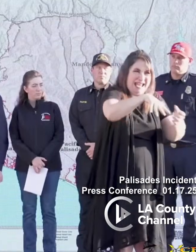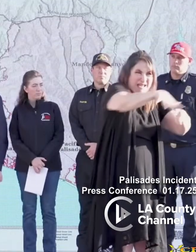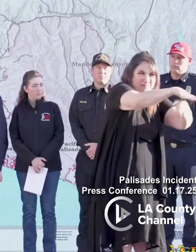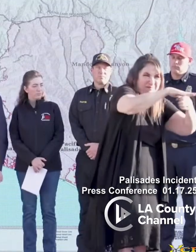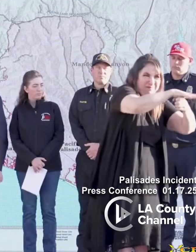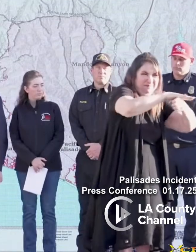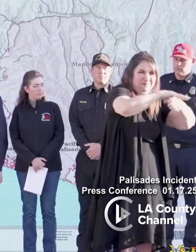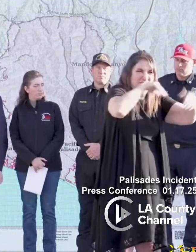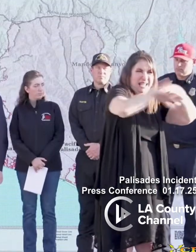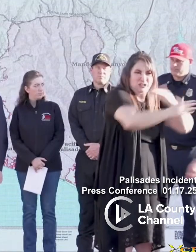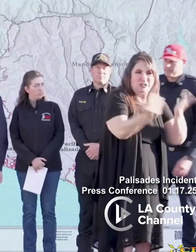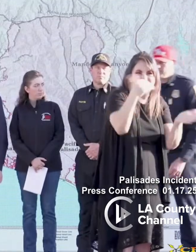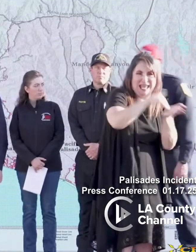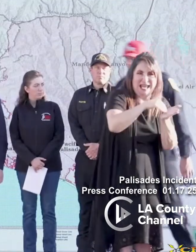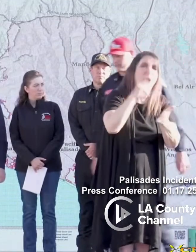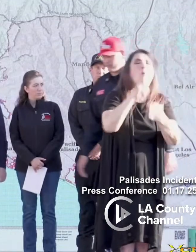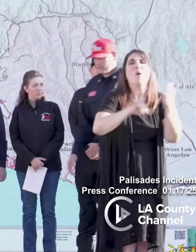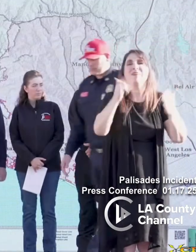process looks like.